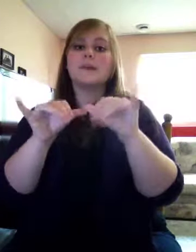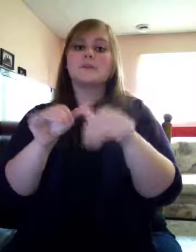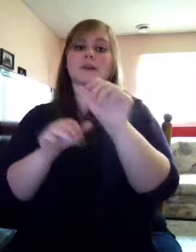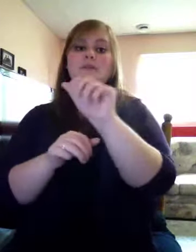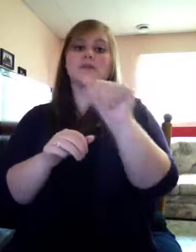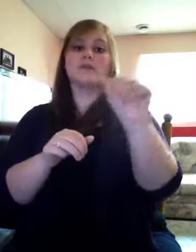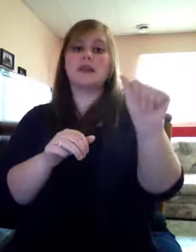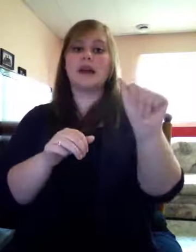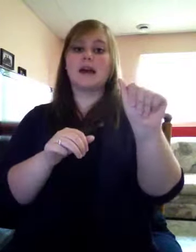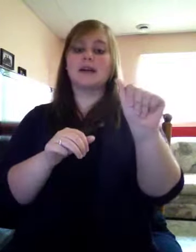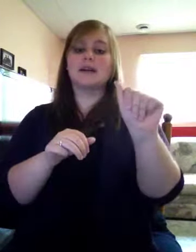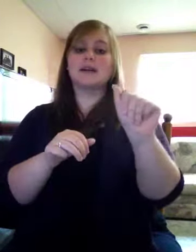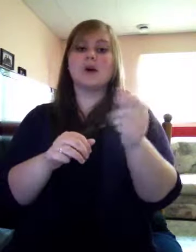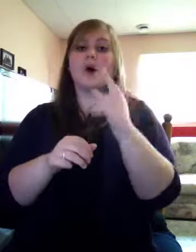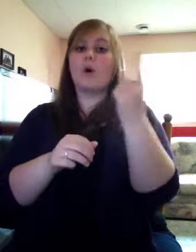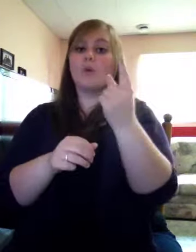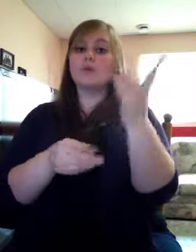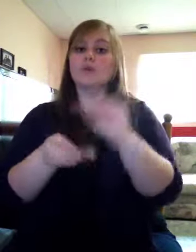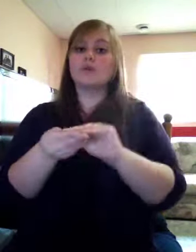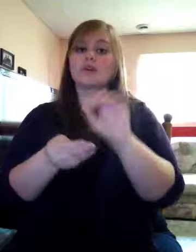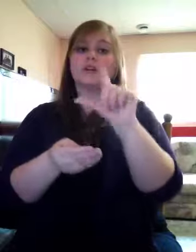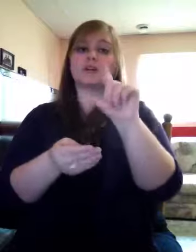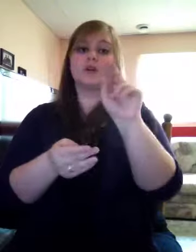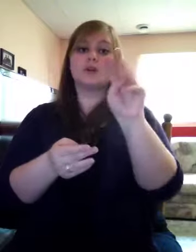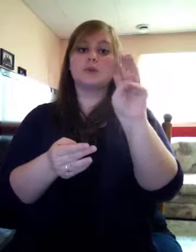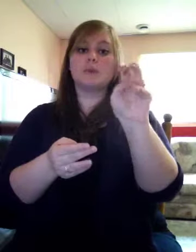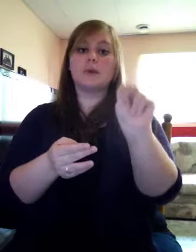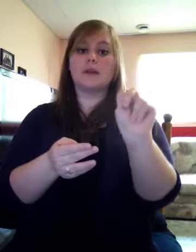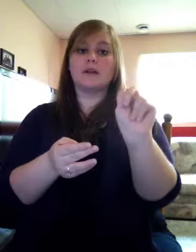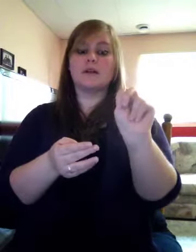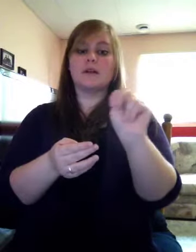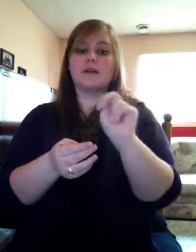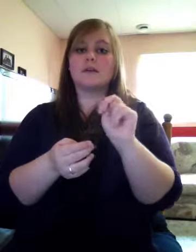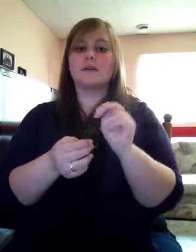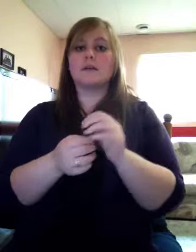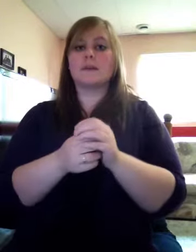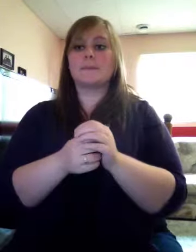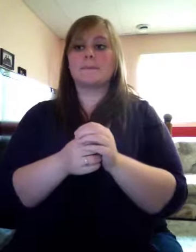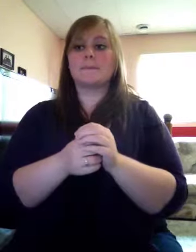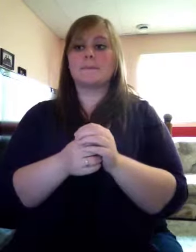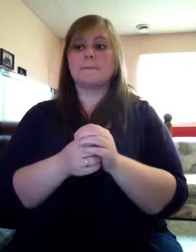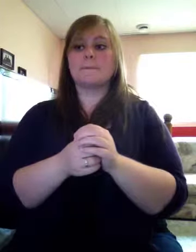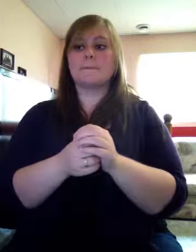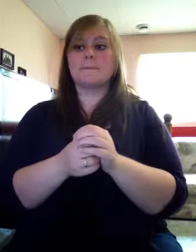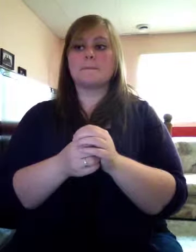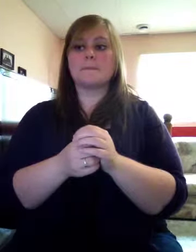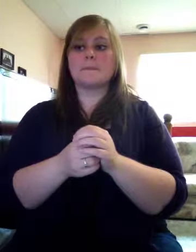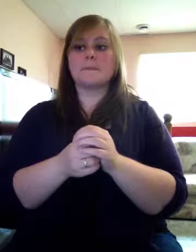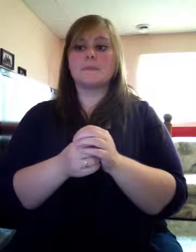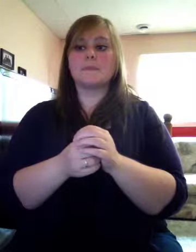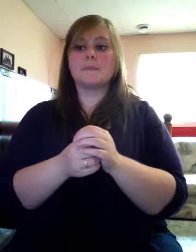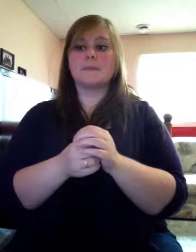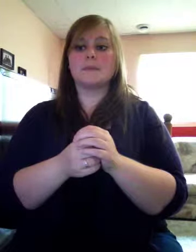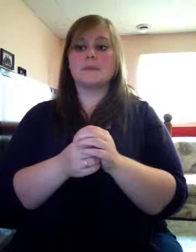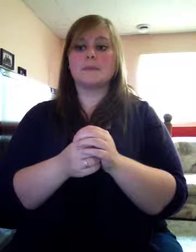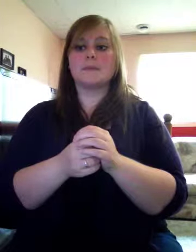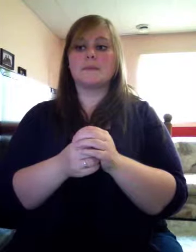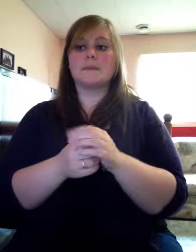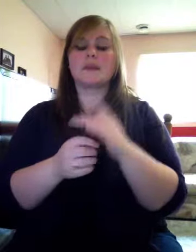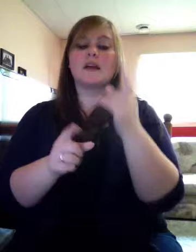lumen, and notice that we could vastly underestimate the true diameter of this very large AAA. Here's the correct dimensions of the